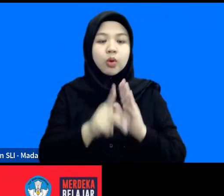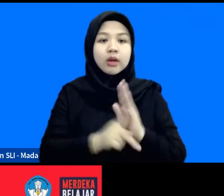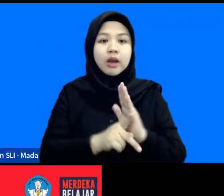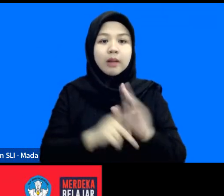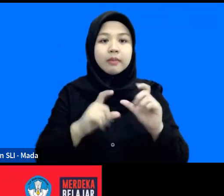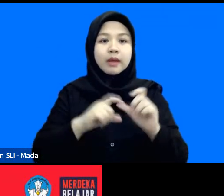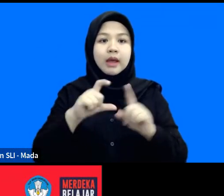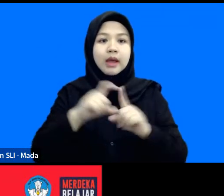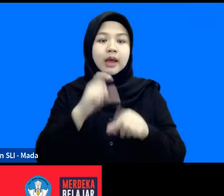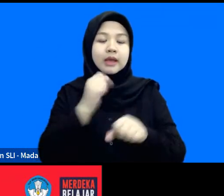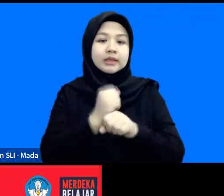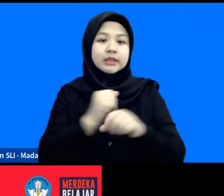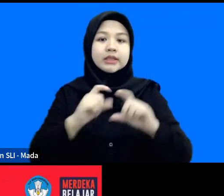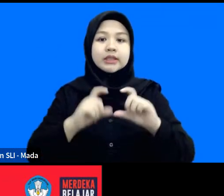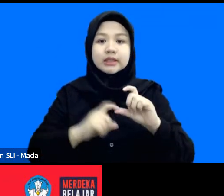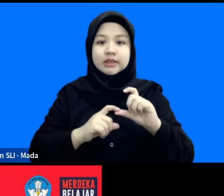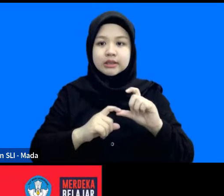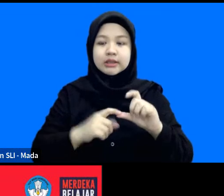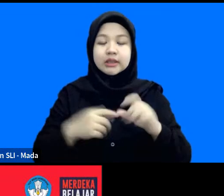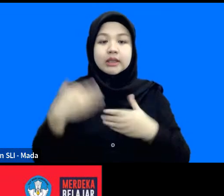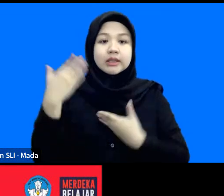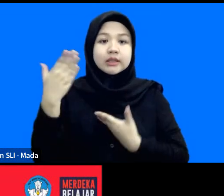20 minutes is yours.